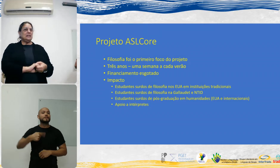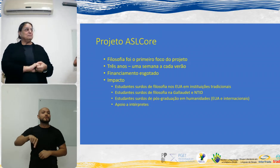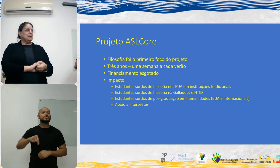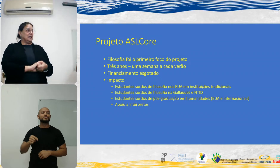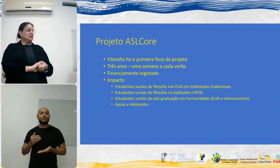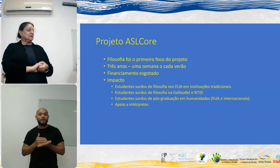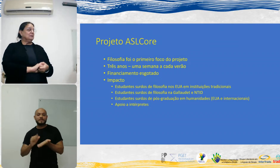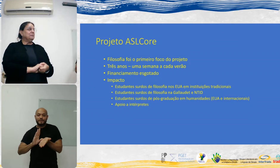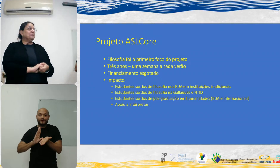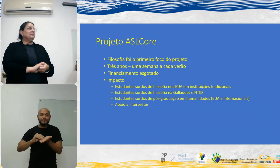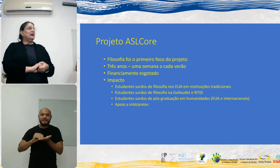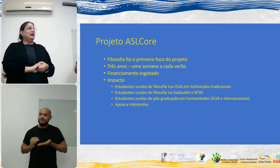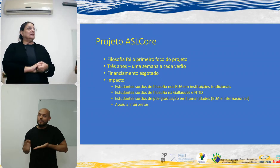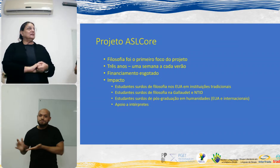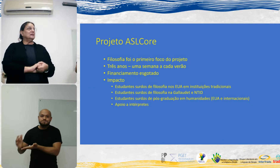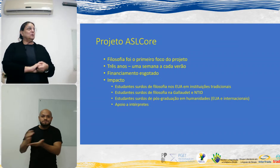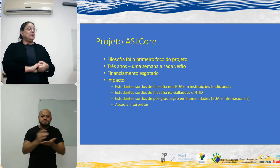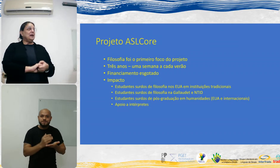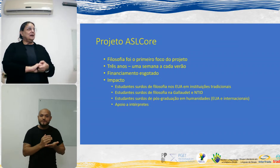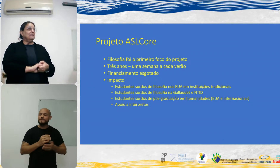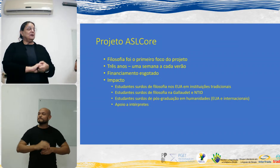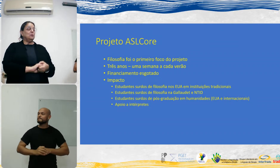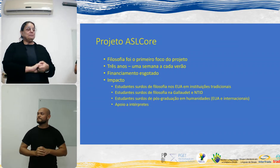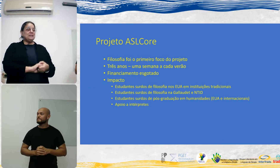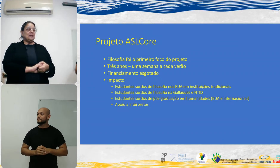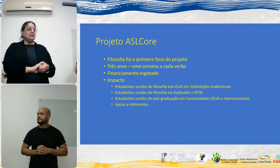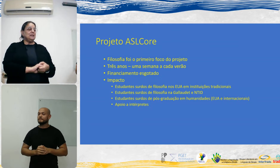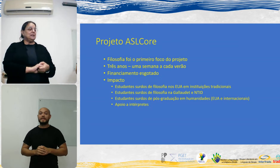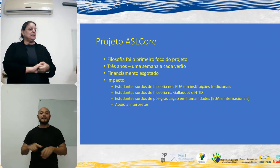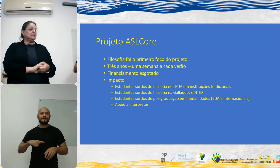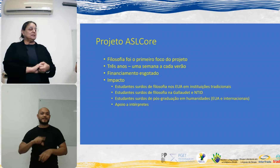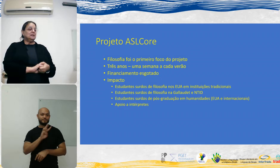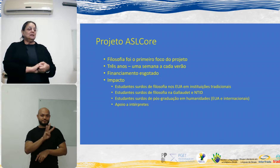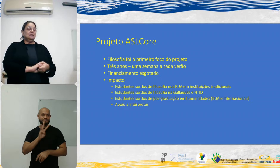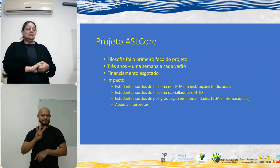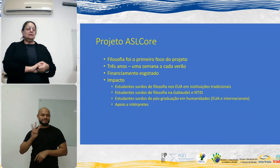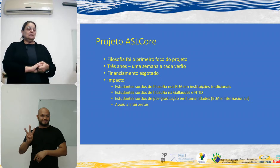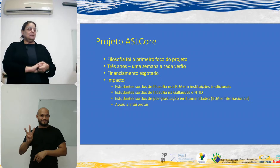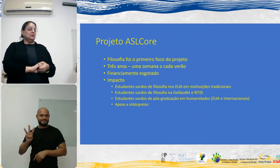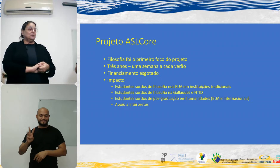on impact. And we have a website that gets,